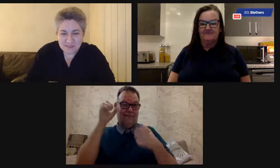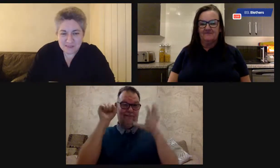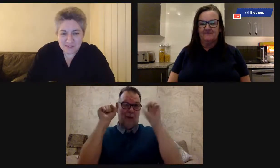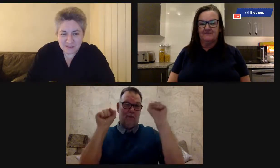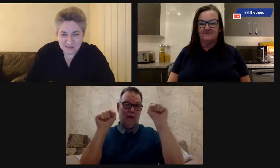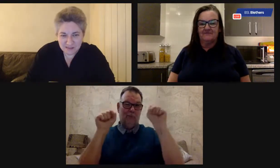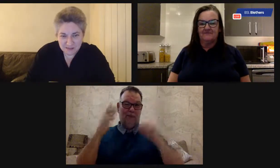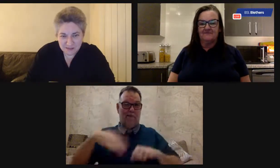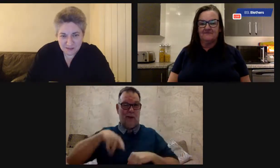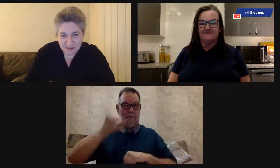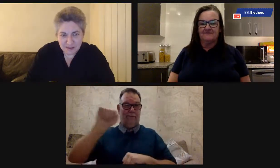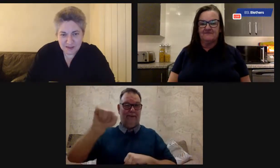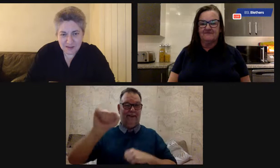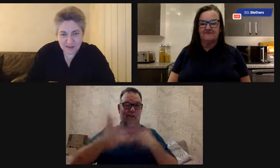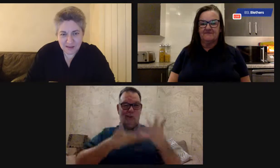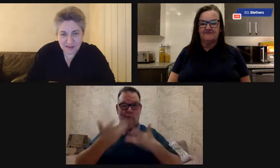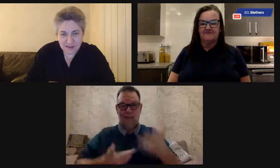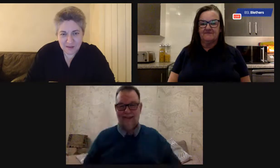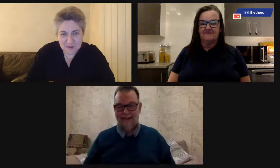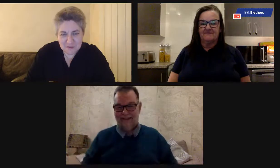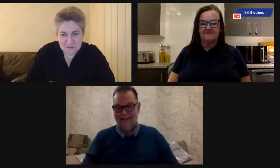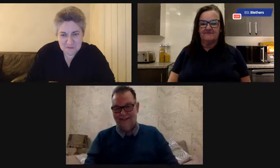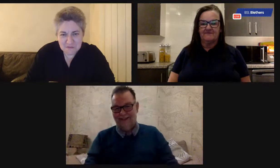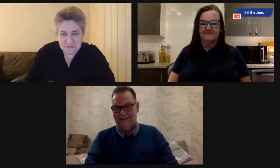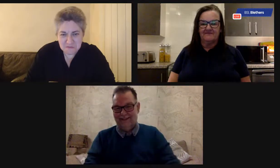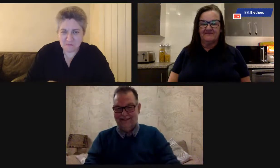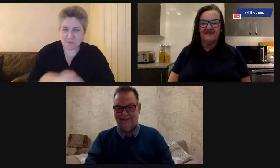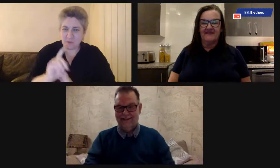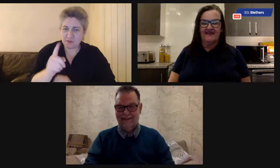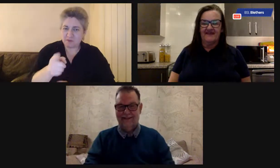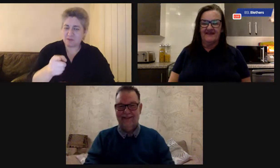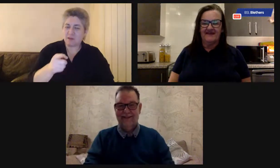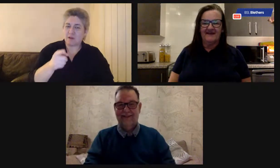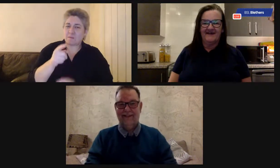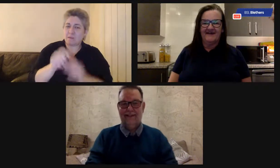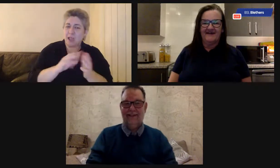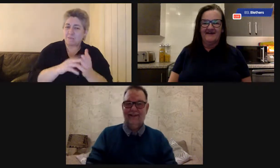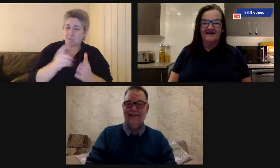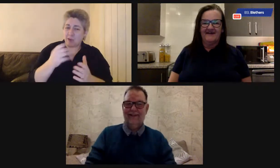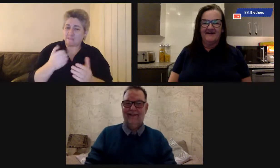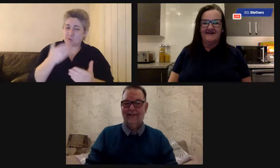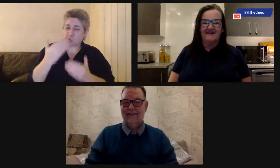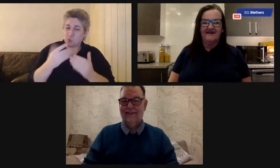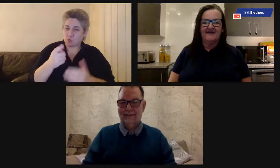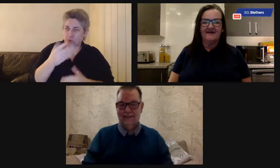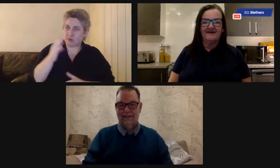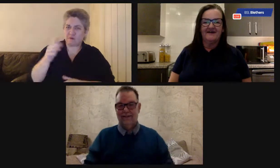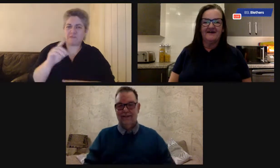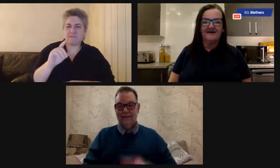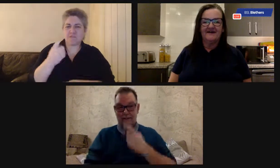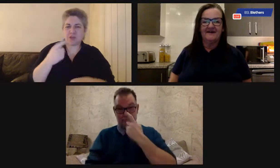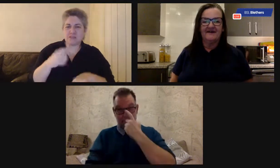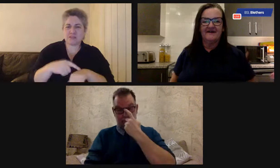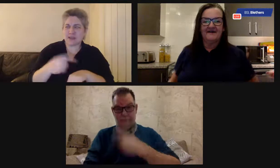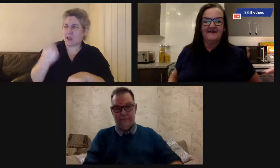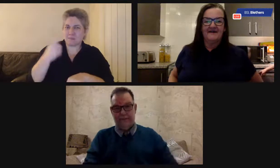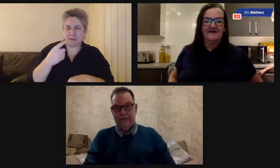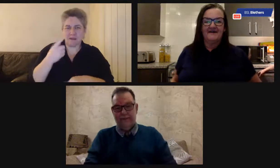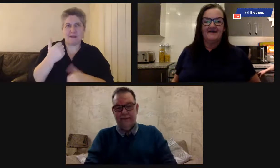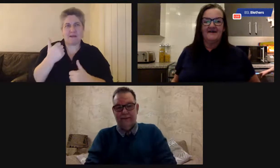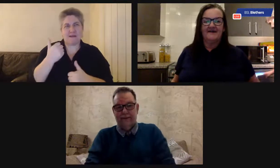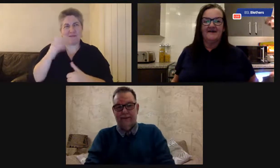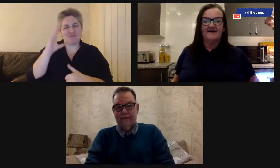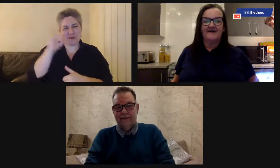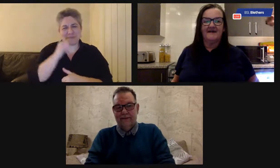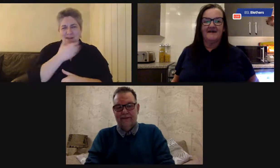kind of stories we would happen. Somebody wins big, hides the money, and we'd have to go and fix it at the end. Pam, what about you? Have you got a story you'd